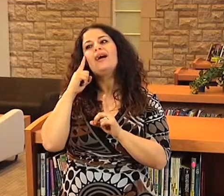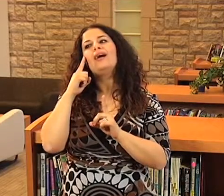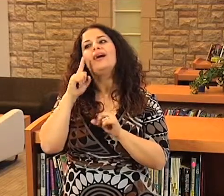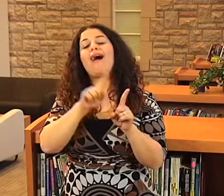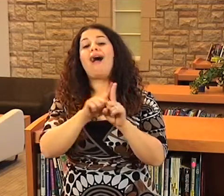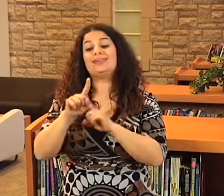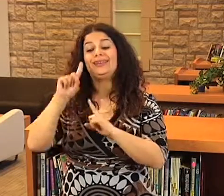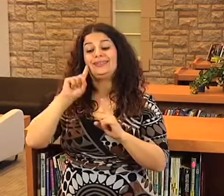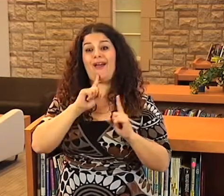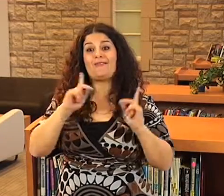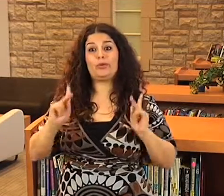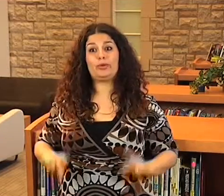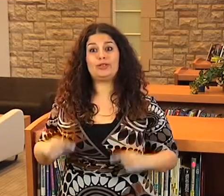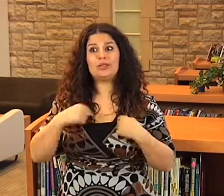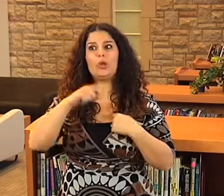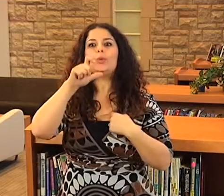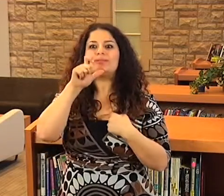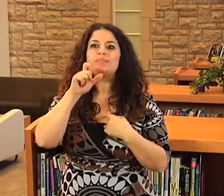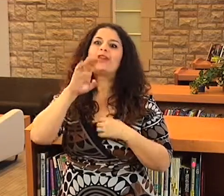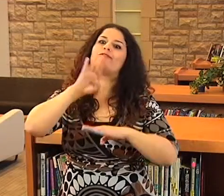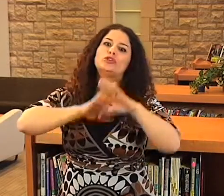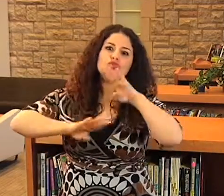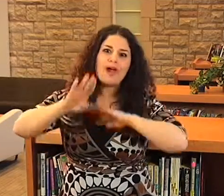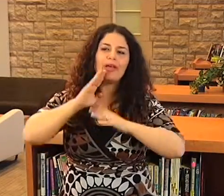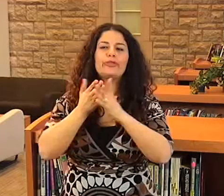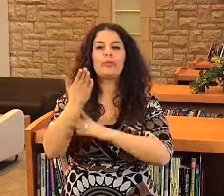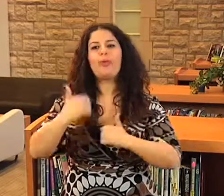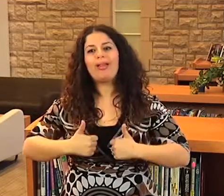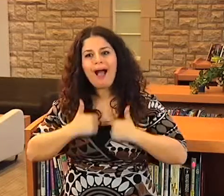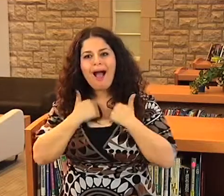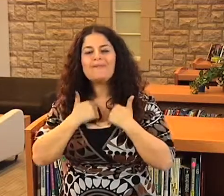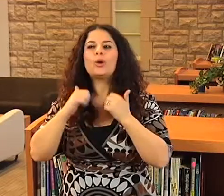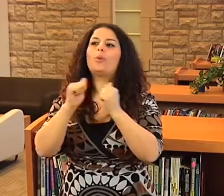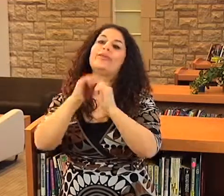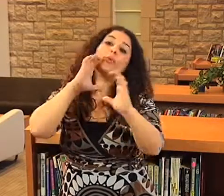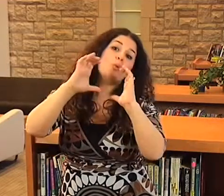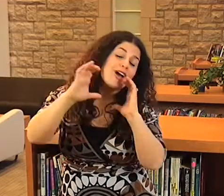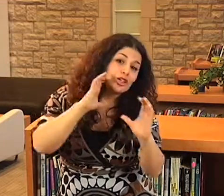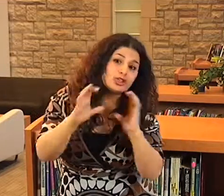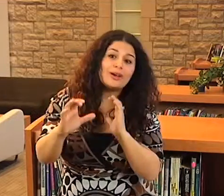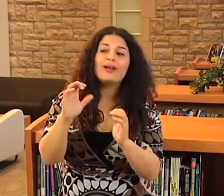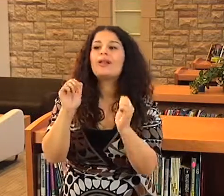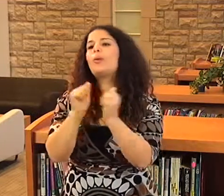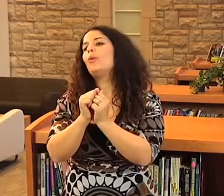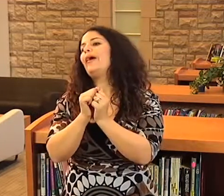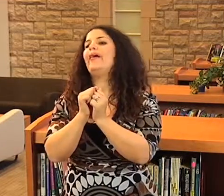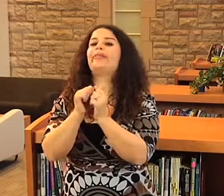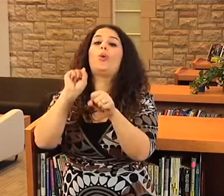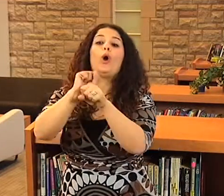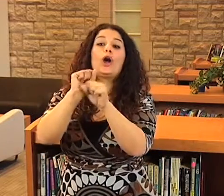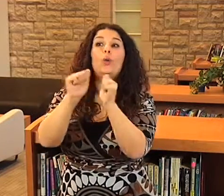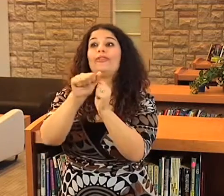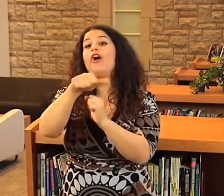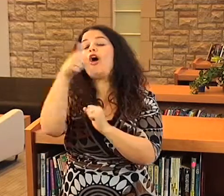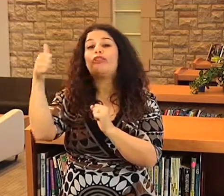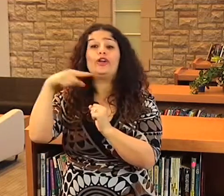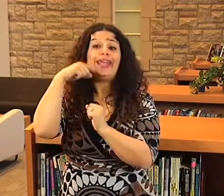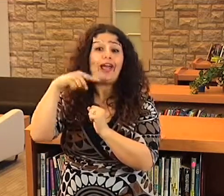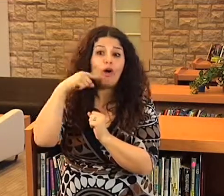whole life. As an adult deaf person who can become frustrated with my life, with communication, with working